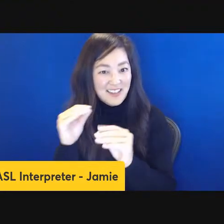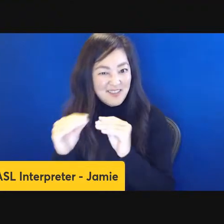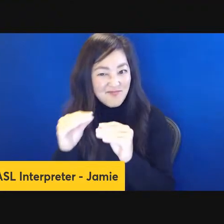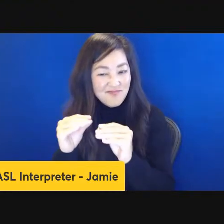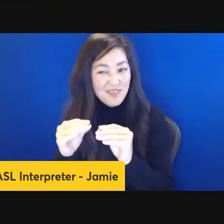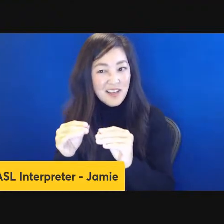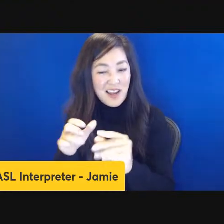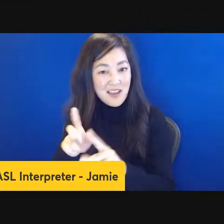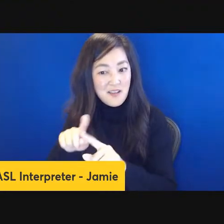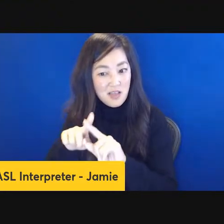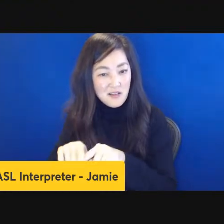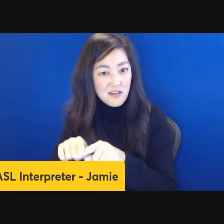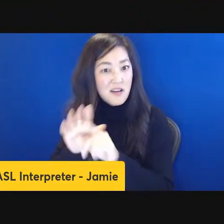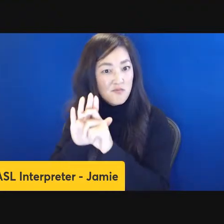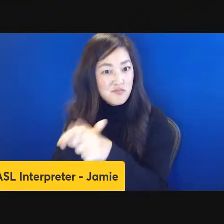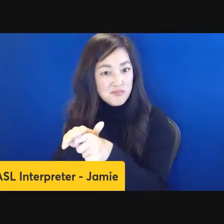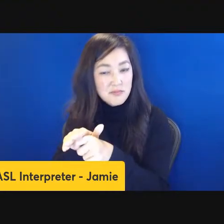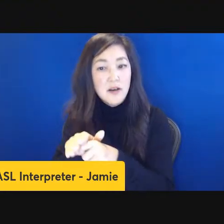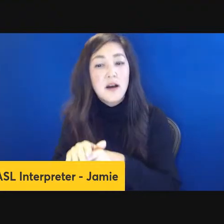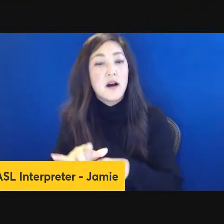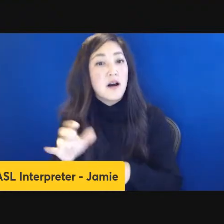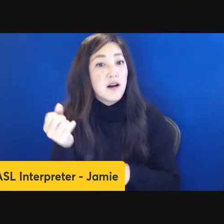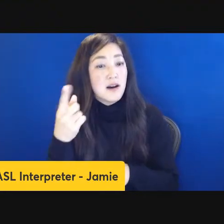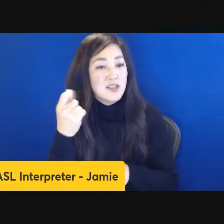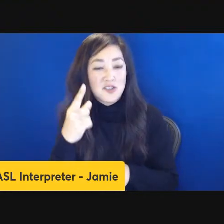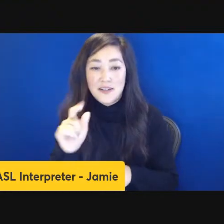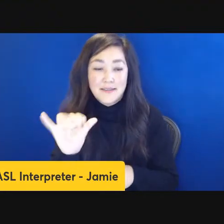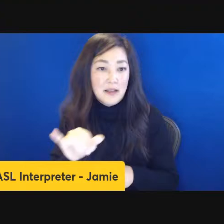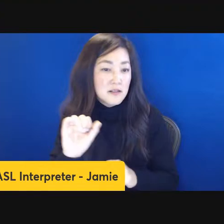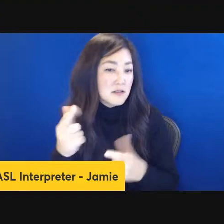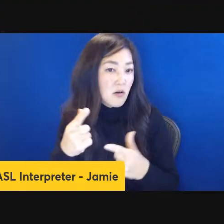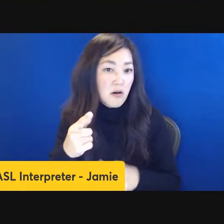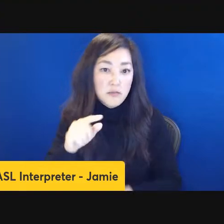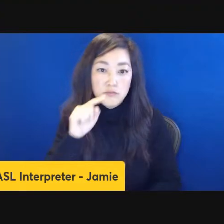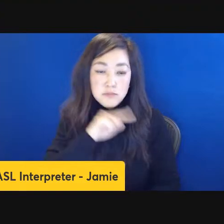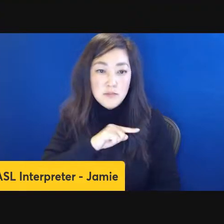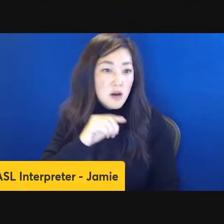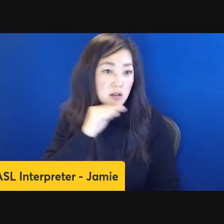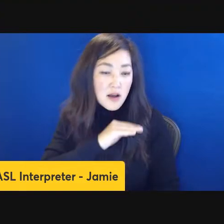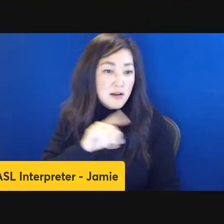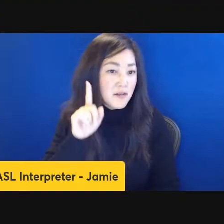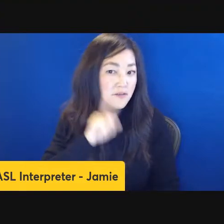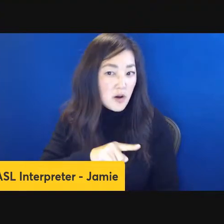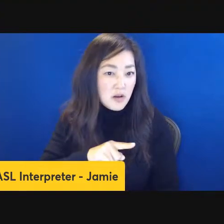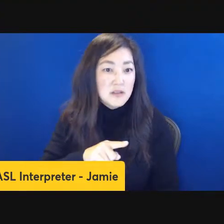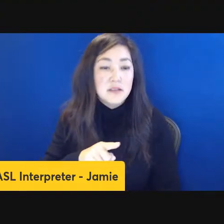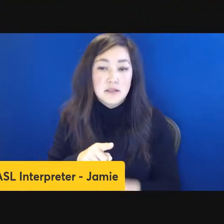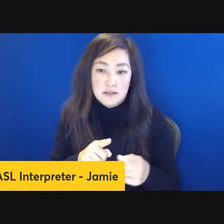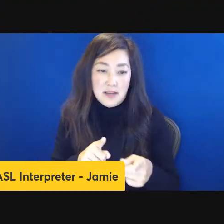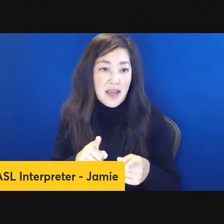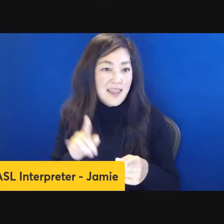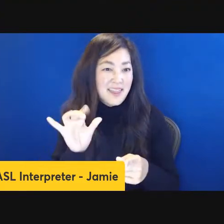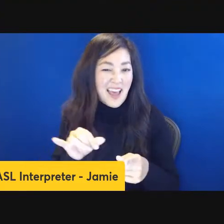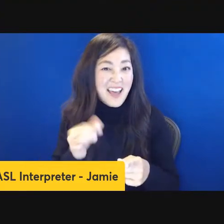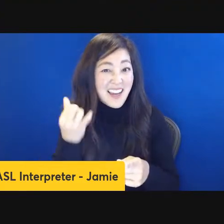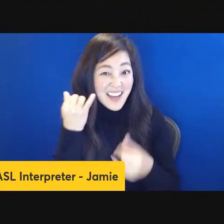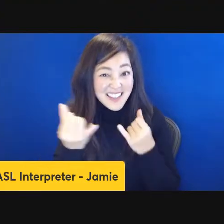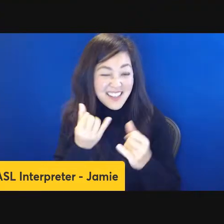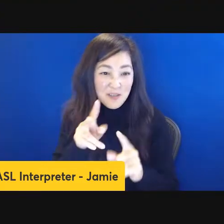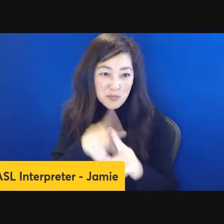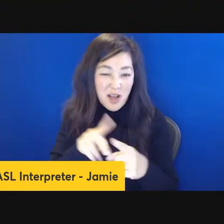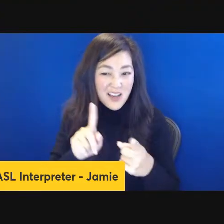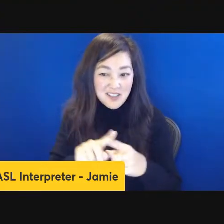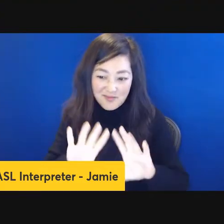are inherent biological differences across races or ethnic groups. These ideas, as